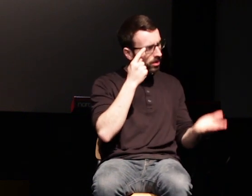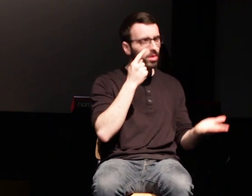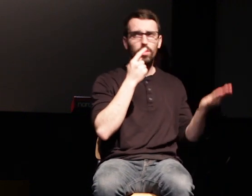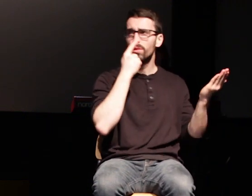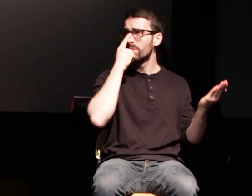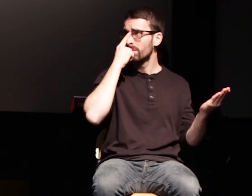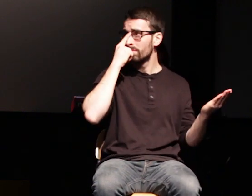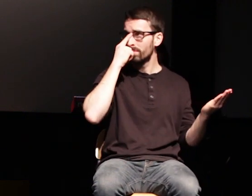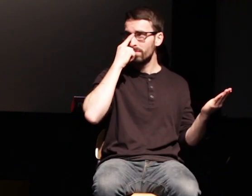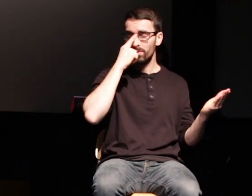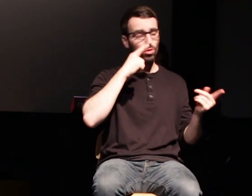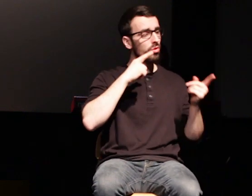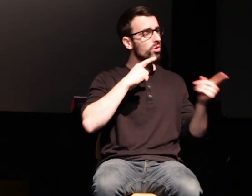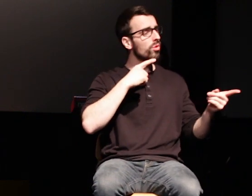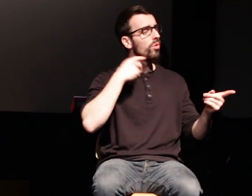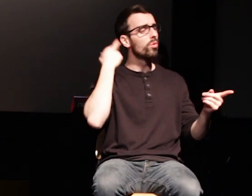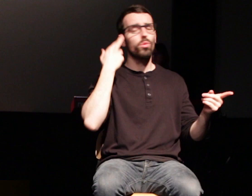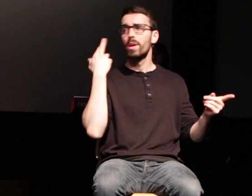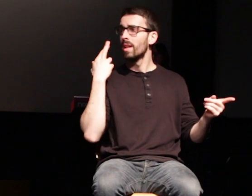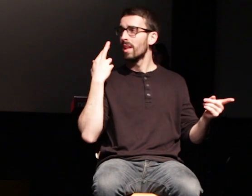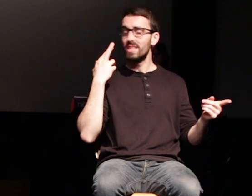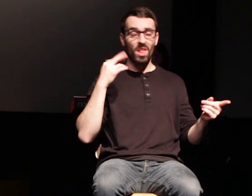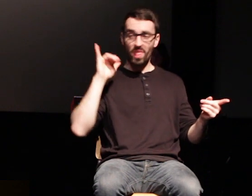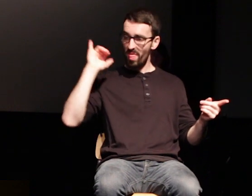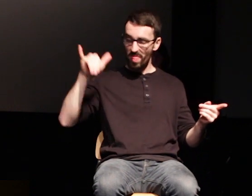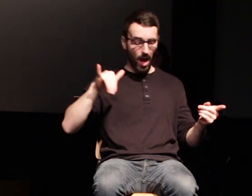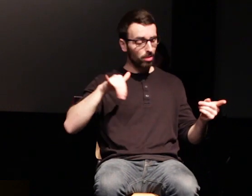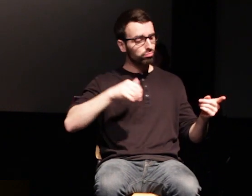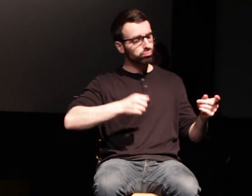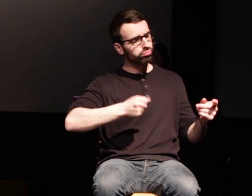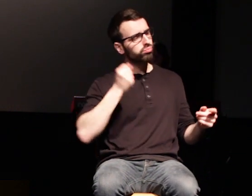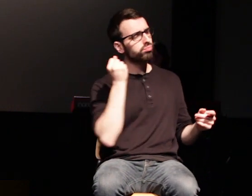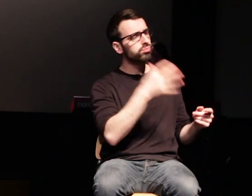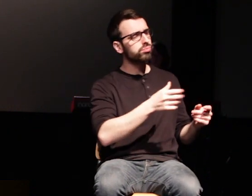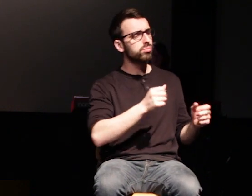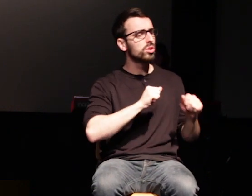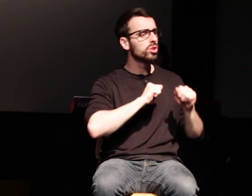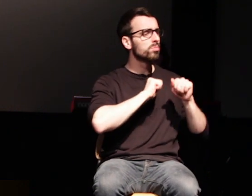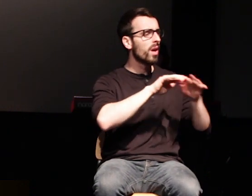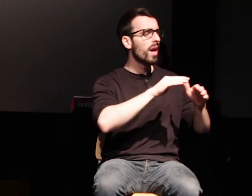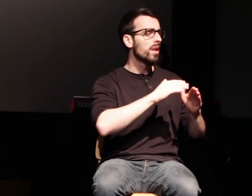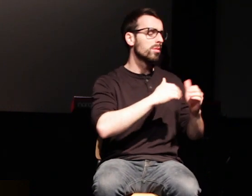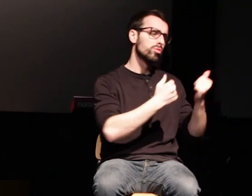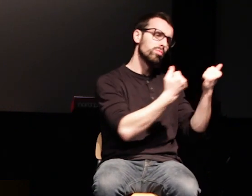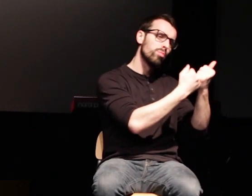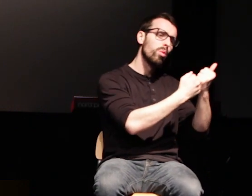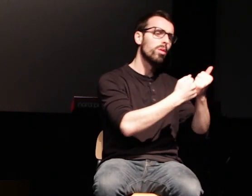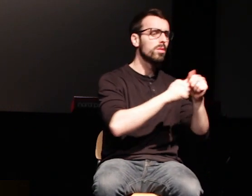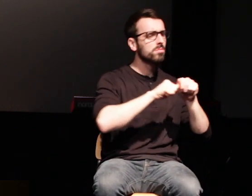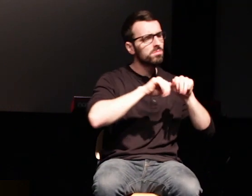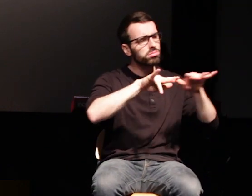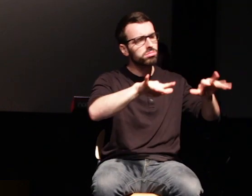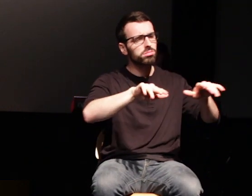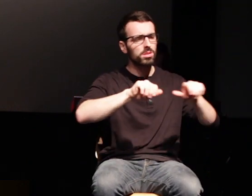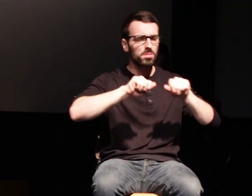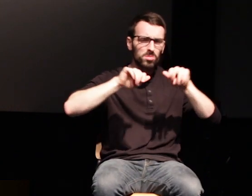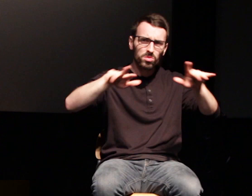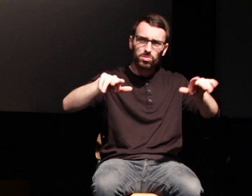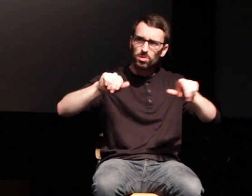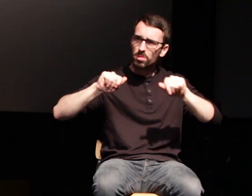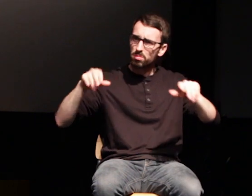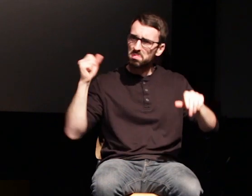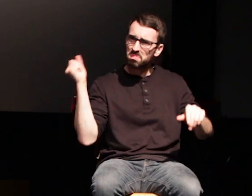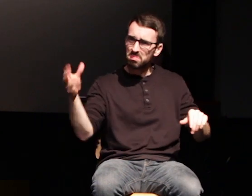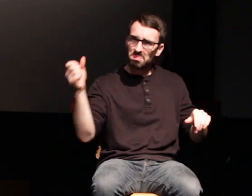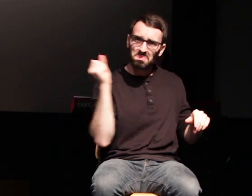whatever. Do you realize that this type of sowing will change the world? I believe this is what God